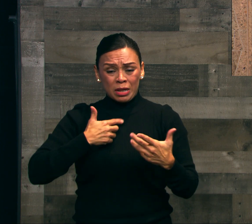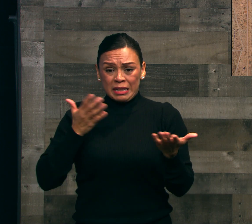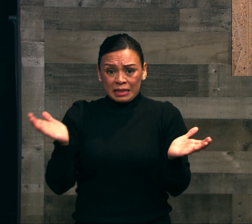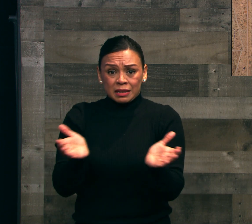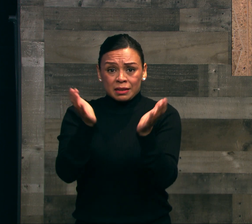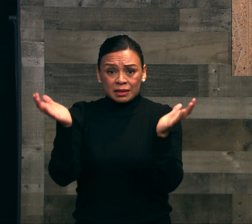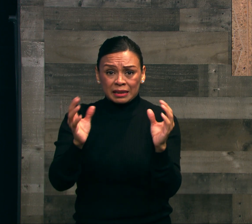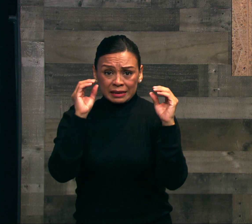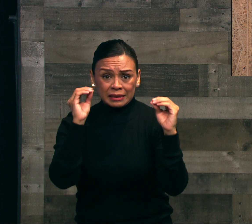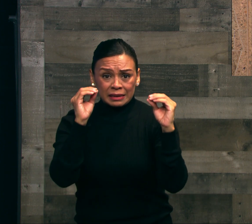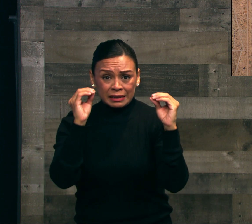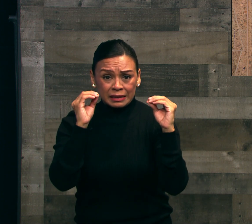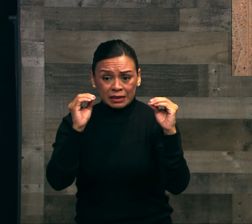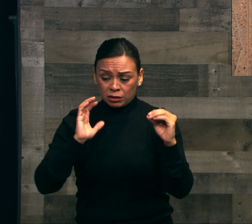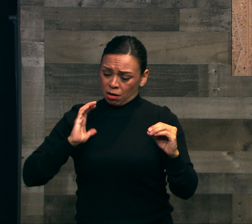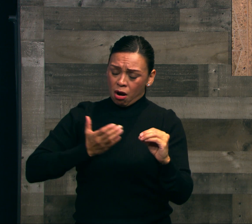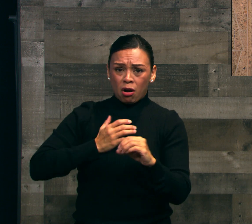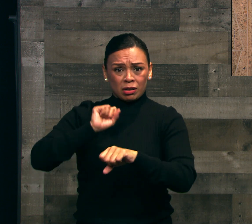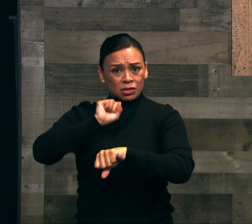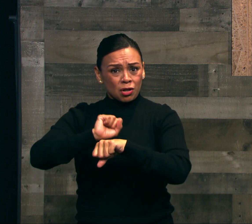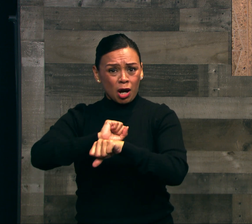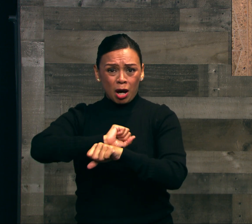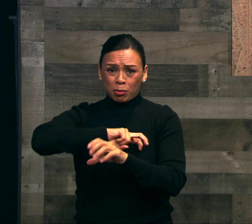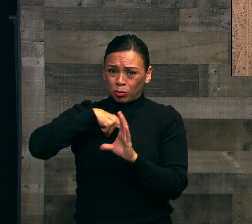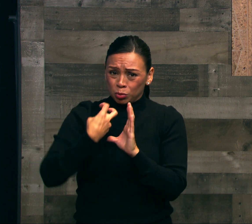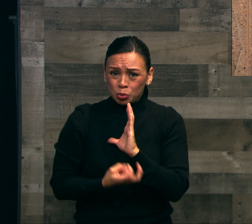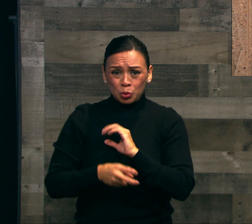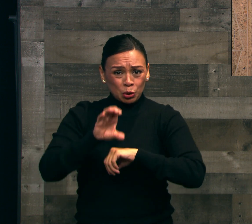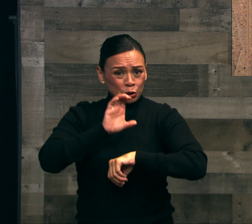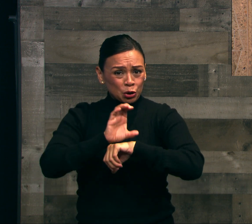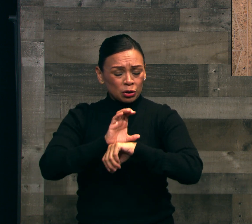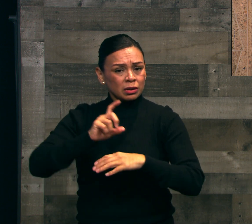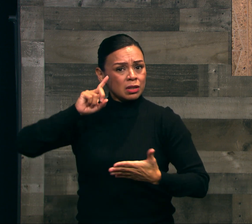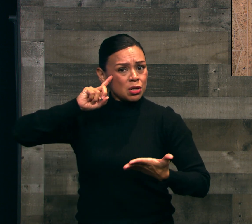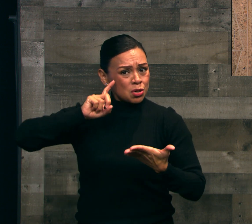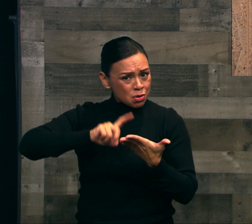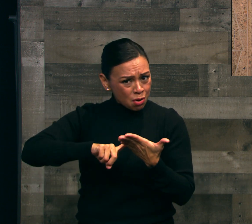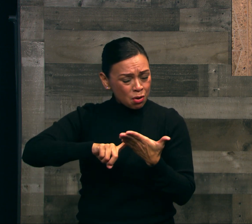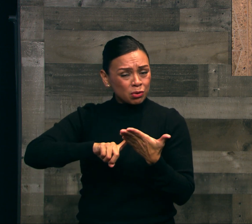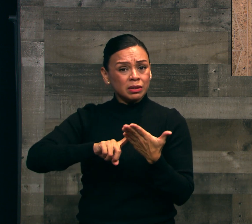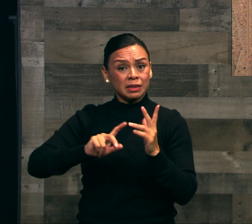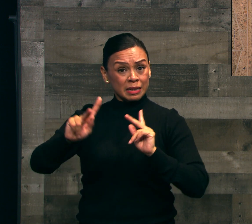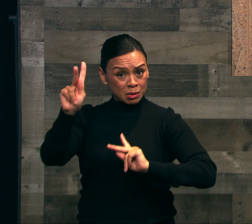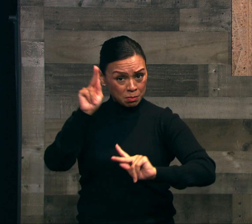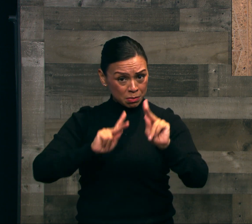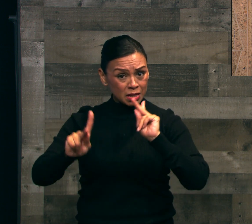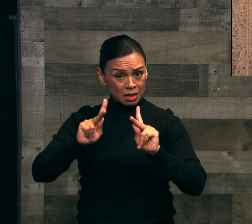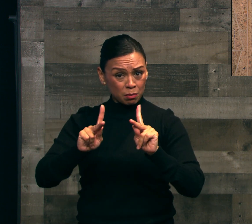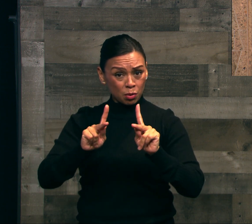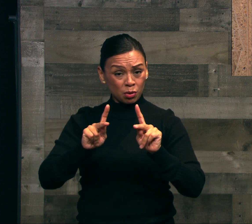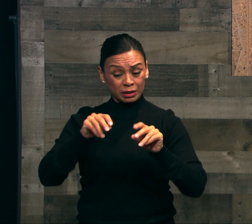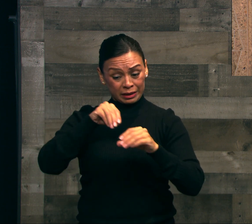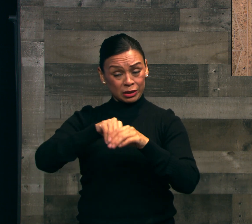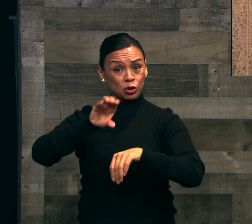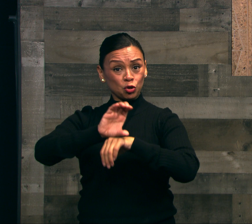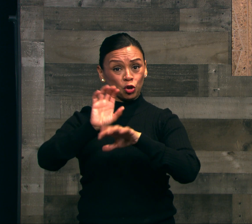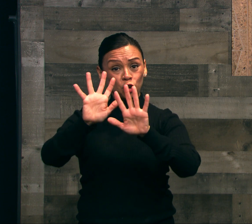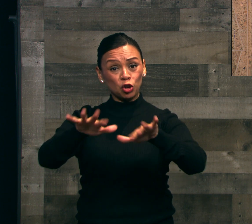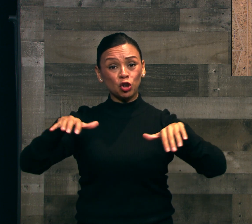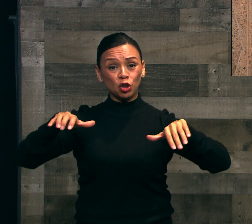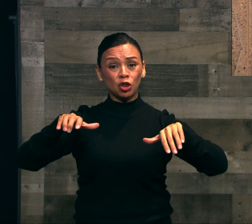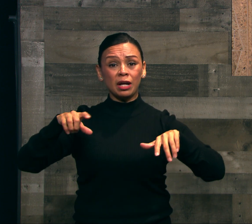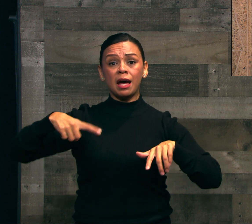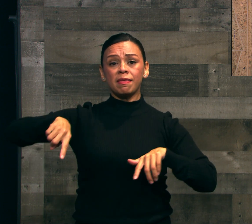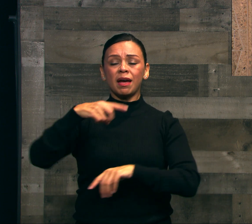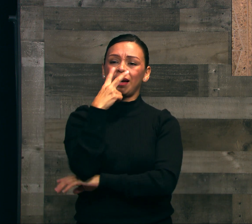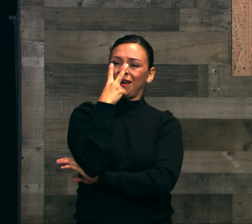lead the church, and who have dedicated ourselves to the church for years to hear the kind of numbers that suggest the number of people in